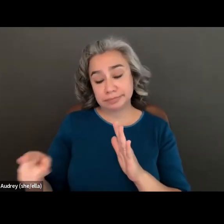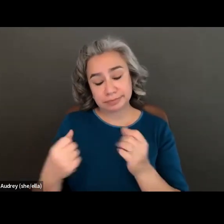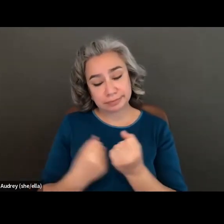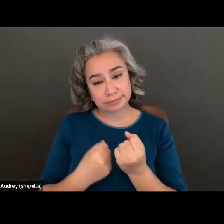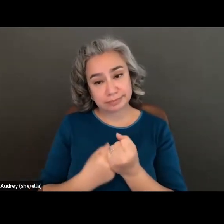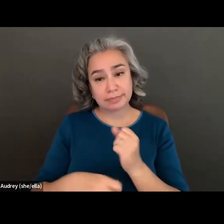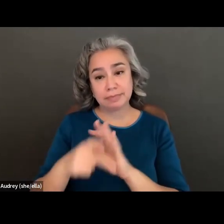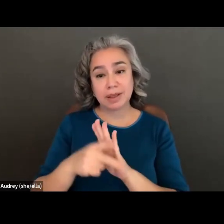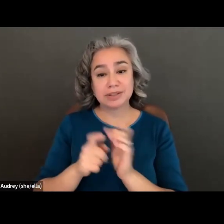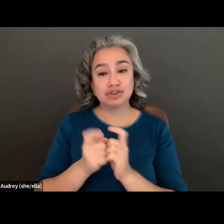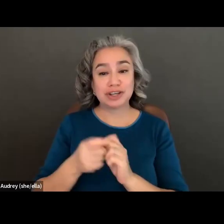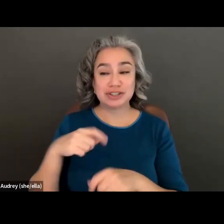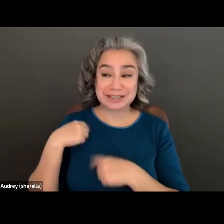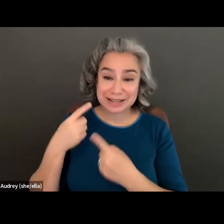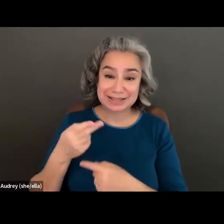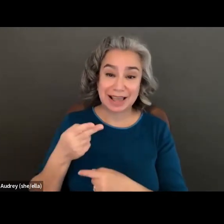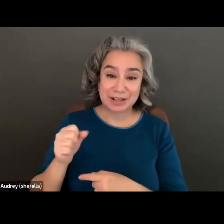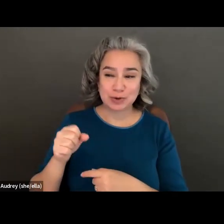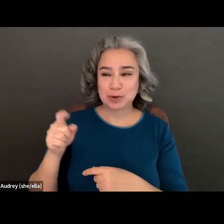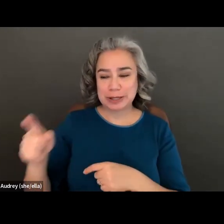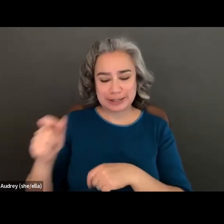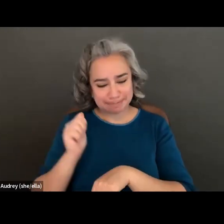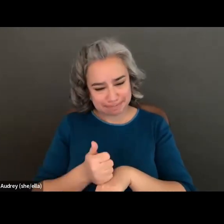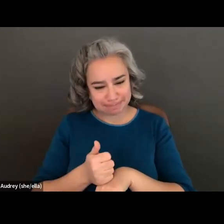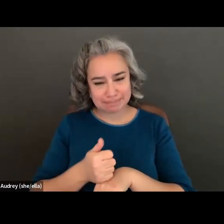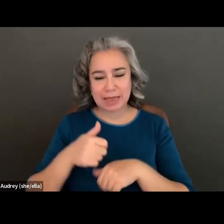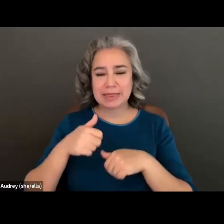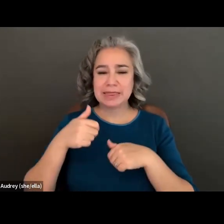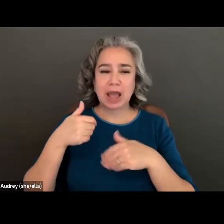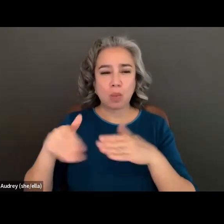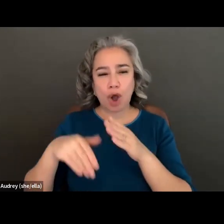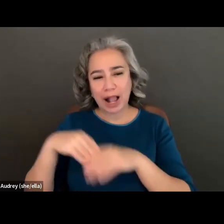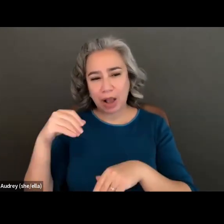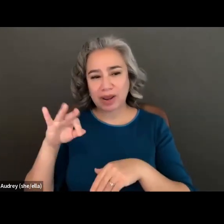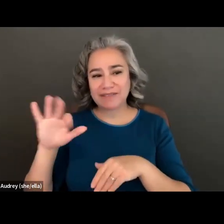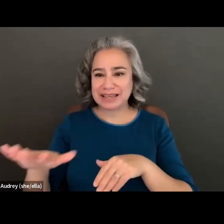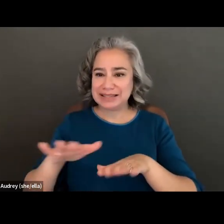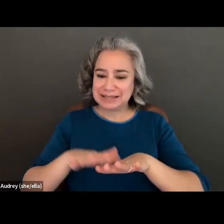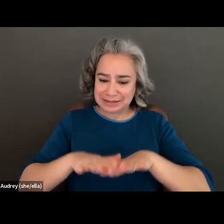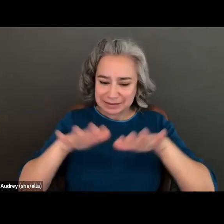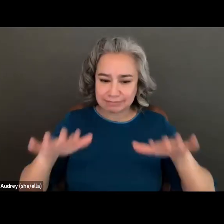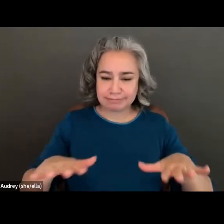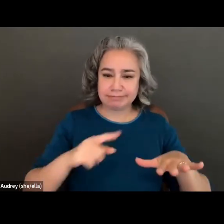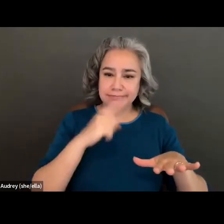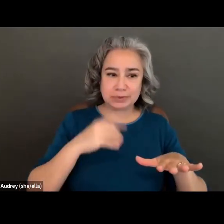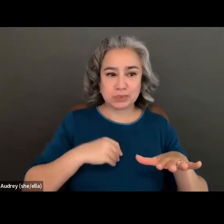change since high school, when he staged a walkout of his segregated classroom to demand more inclusive education.